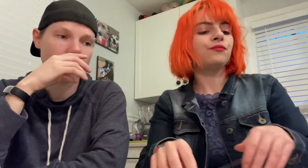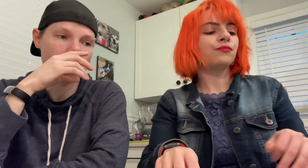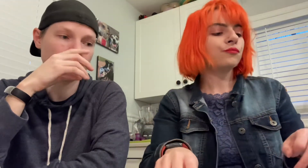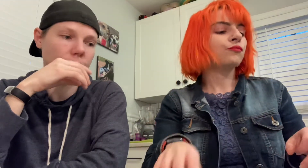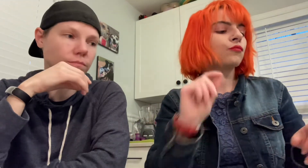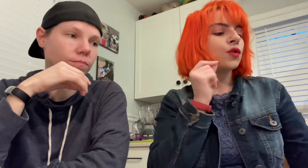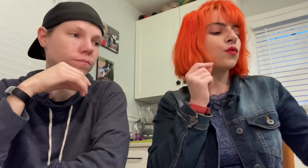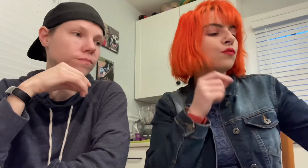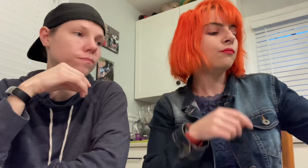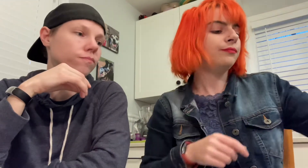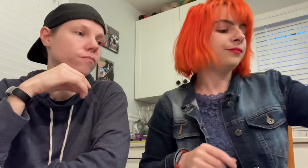Cool.